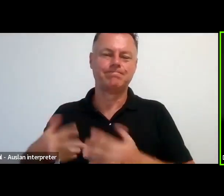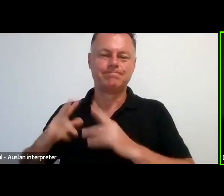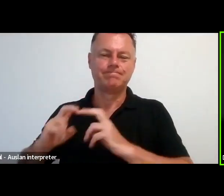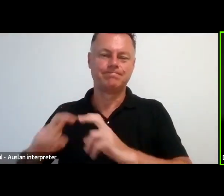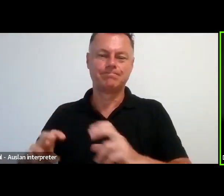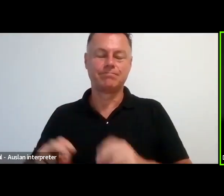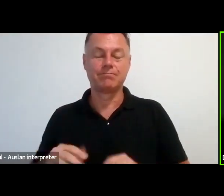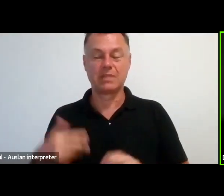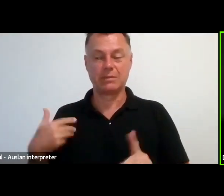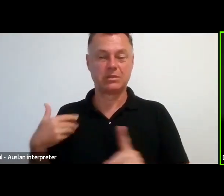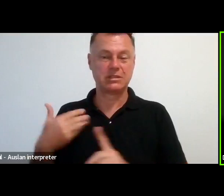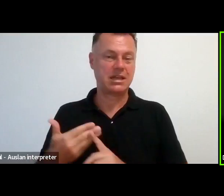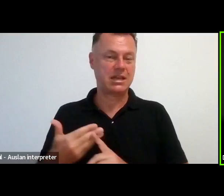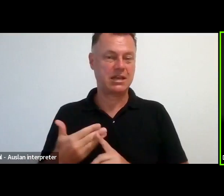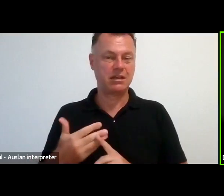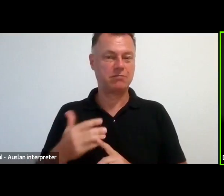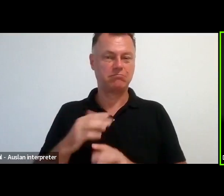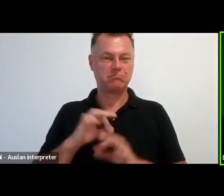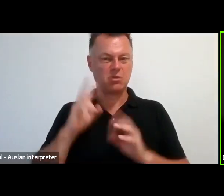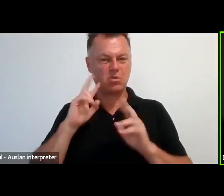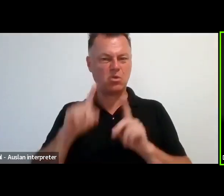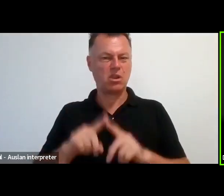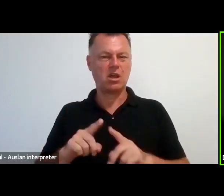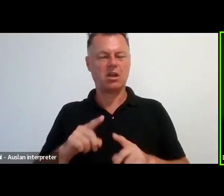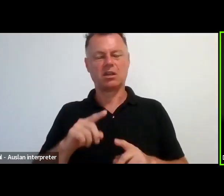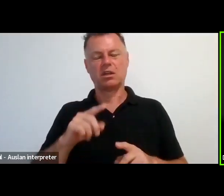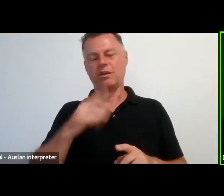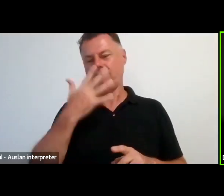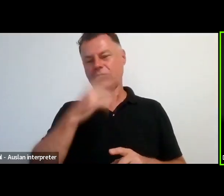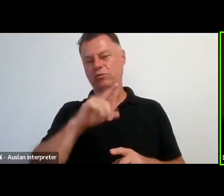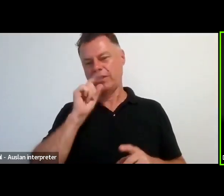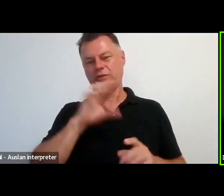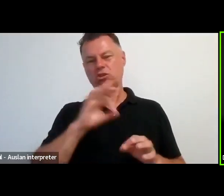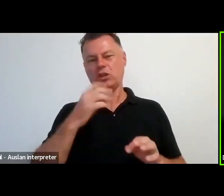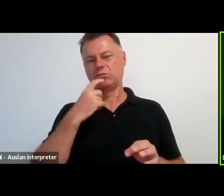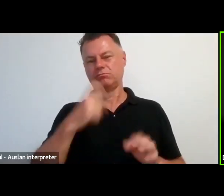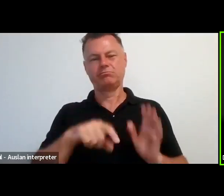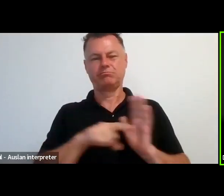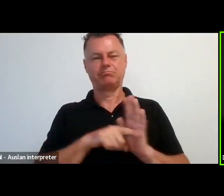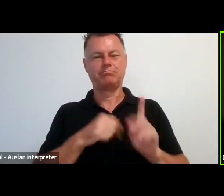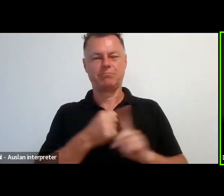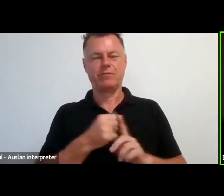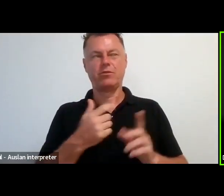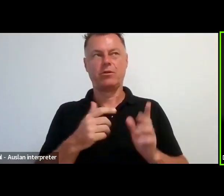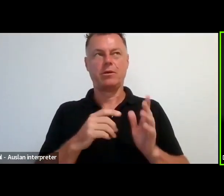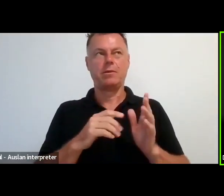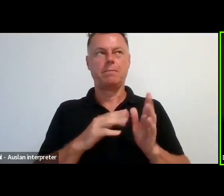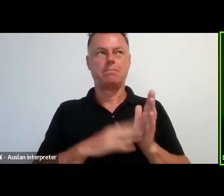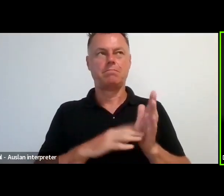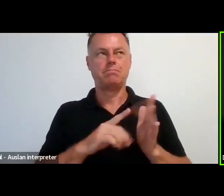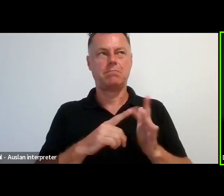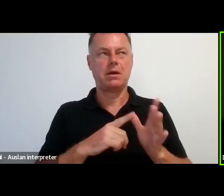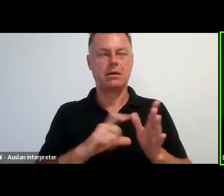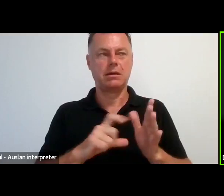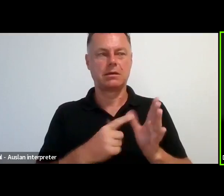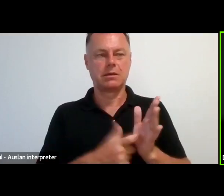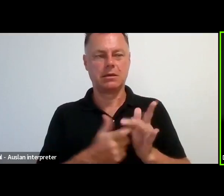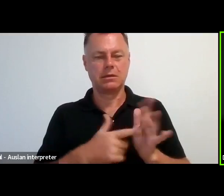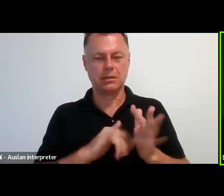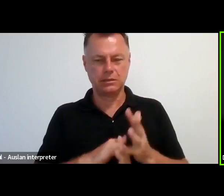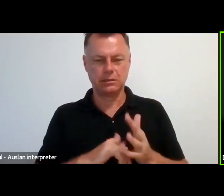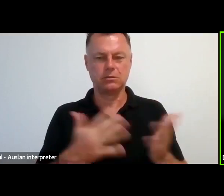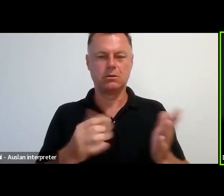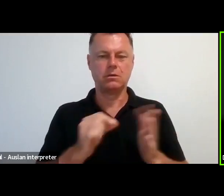far, that is not looking the same in the 5 to 11 group. So that's for myocarditis and pericarditis. In terms of the long-term